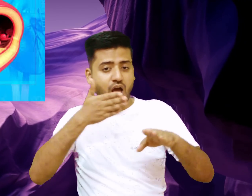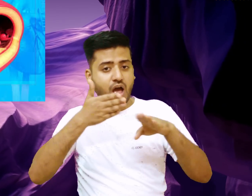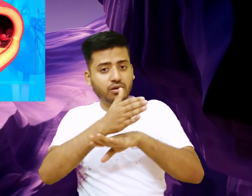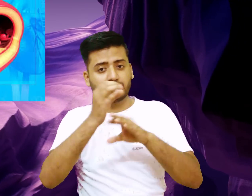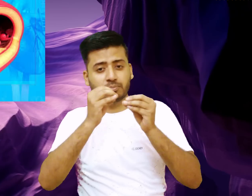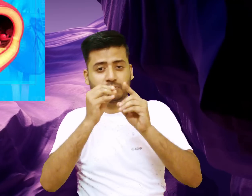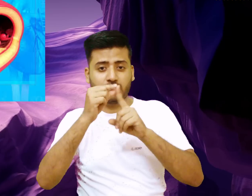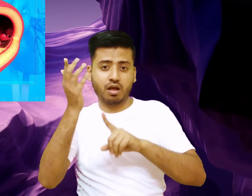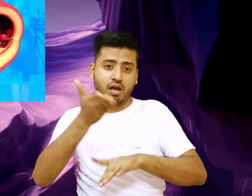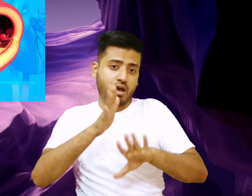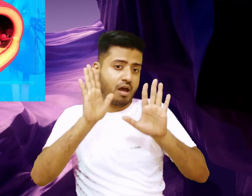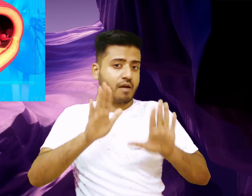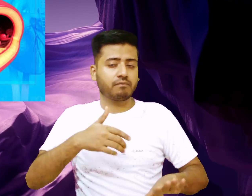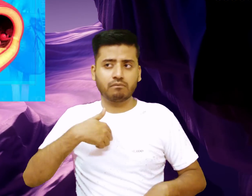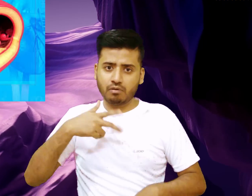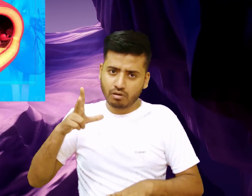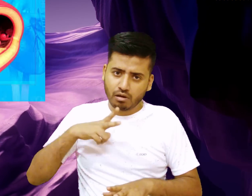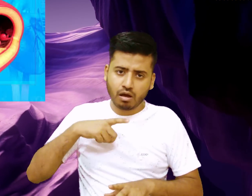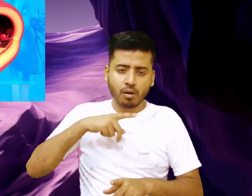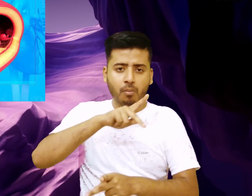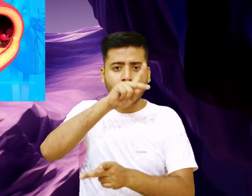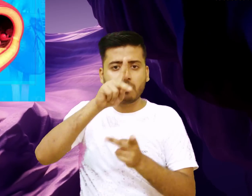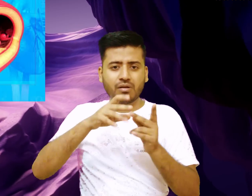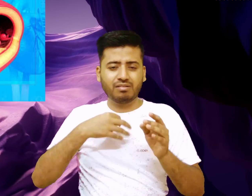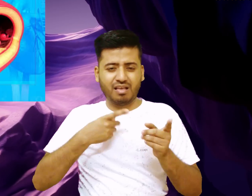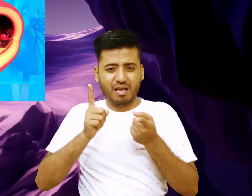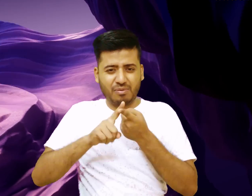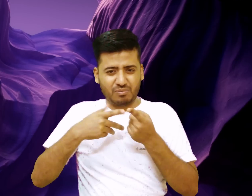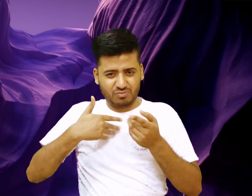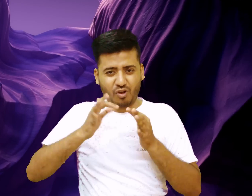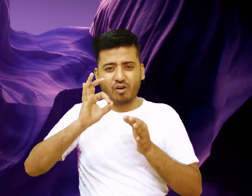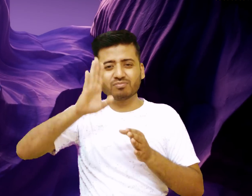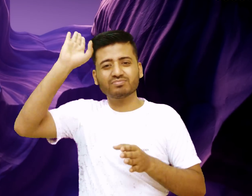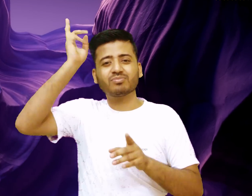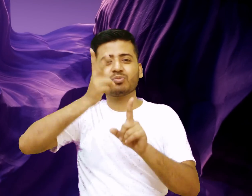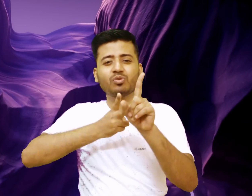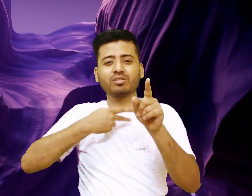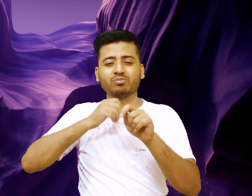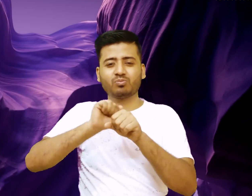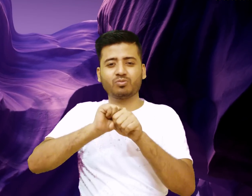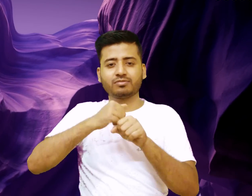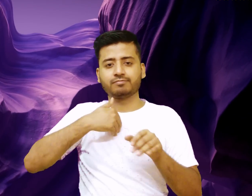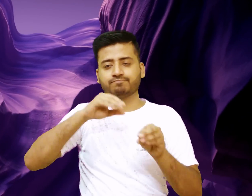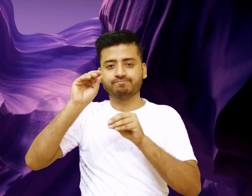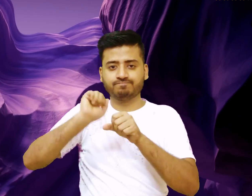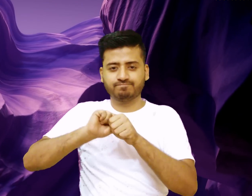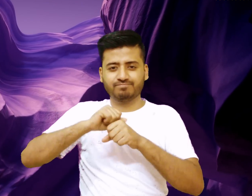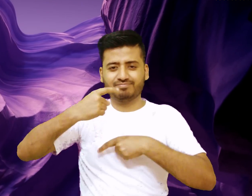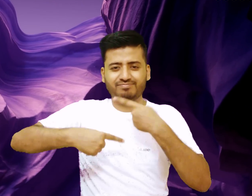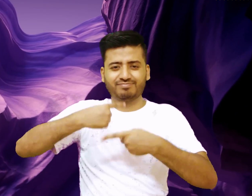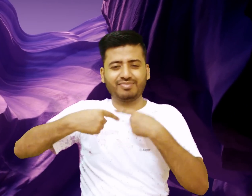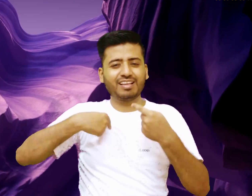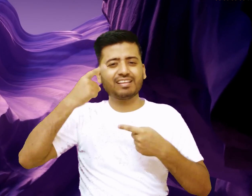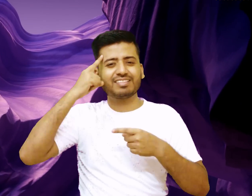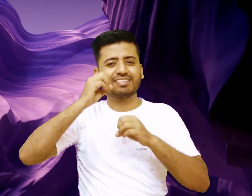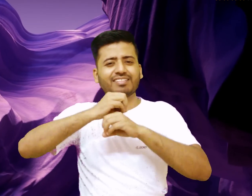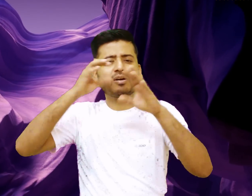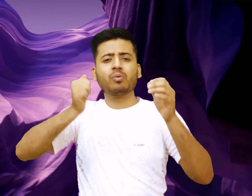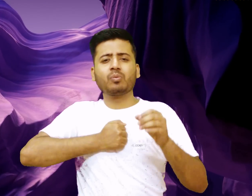Brown rice, being a whole grain, is generally considered better for blood pressure management than white rice due to its higher fiber content. Here's